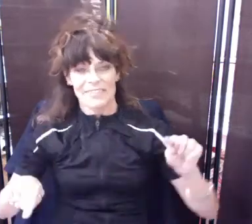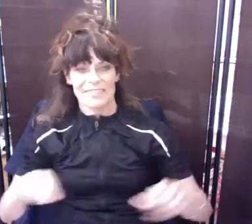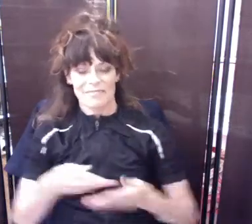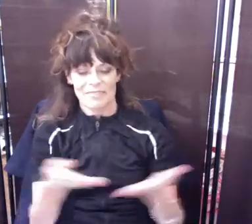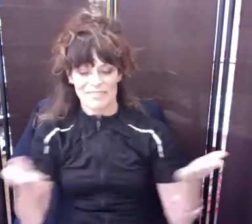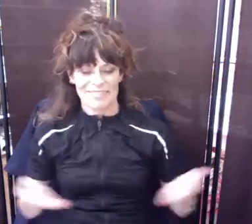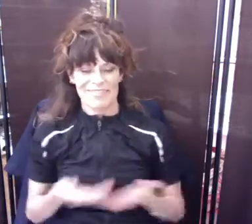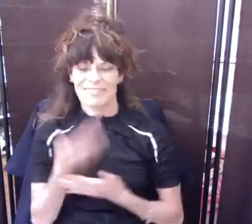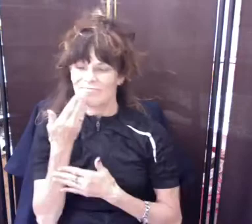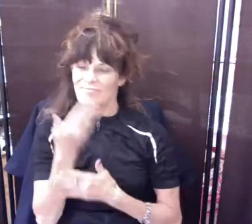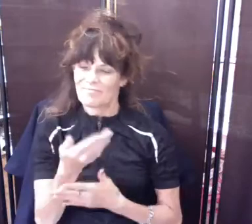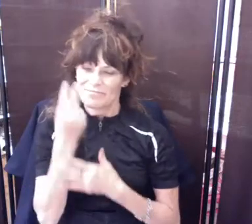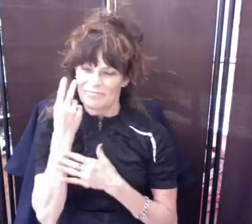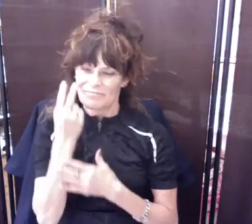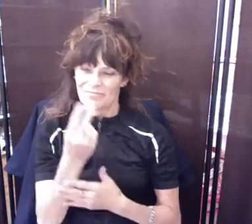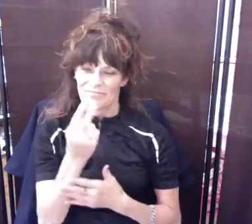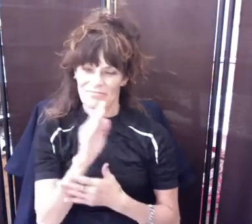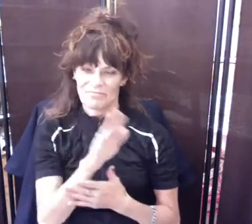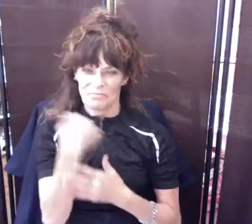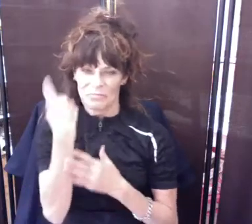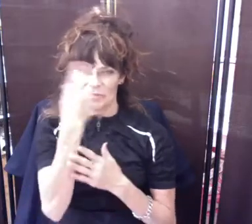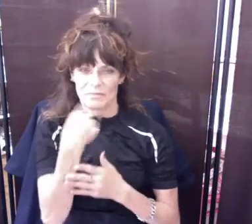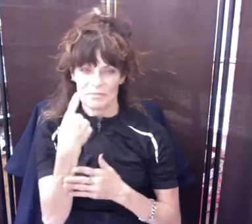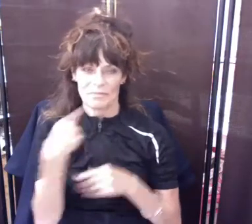Carl, in this time of lockdown.